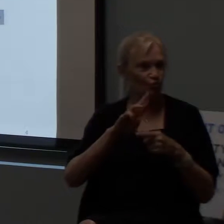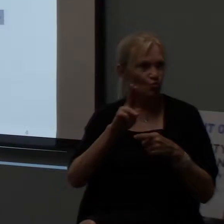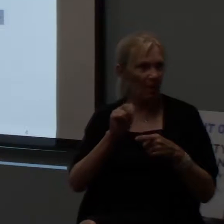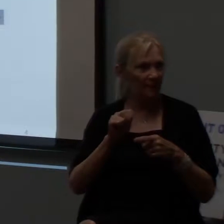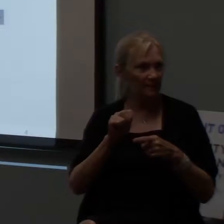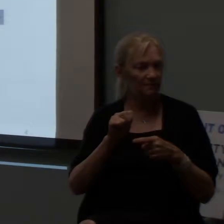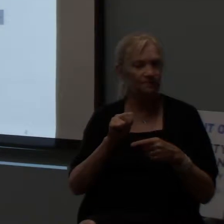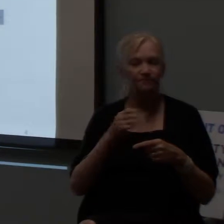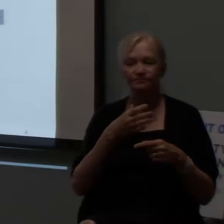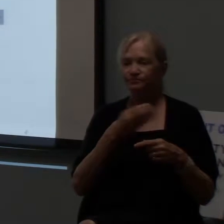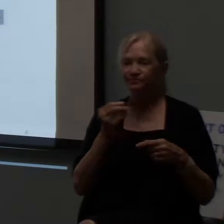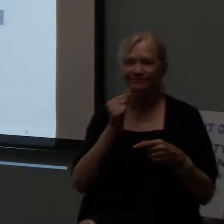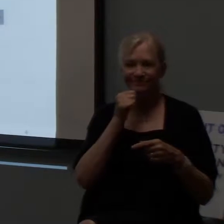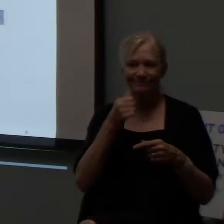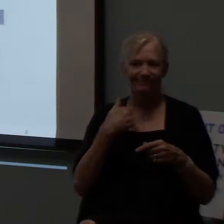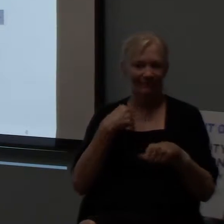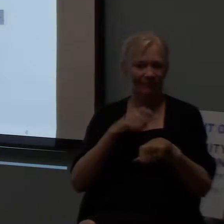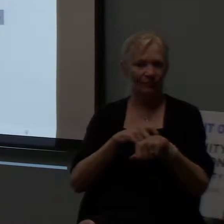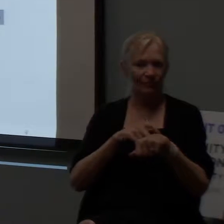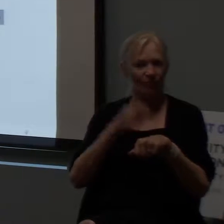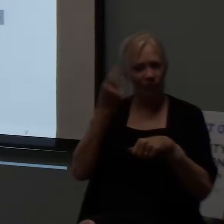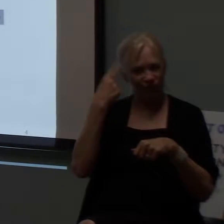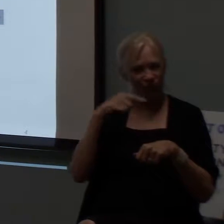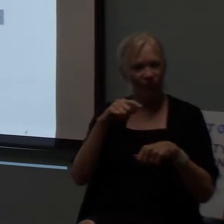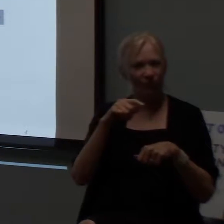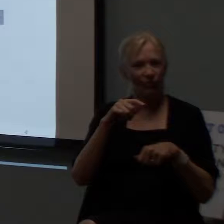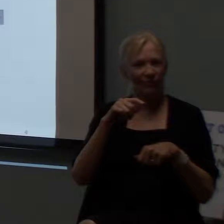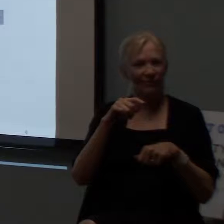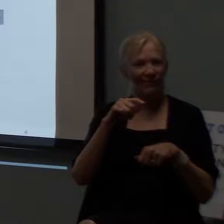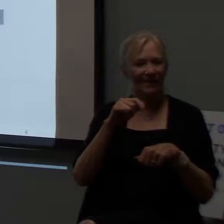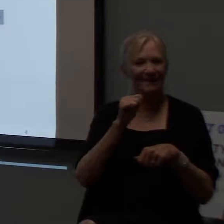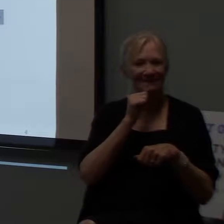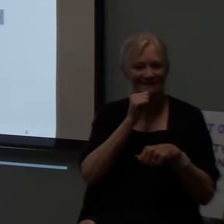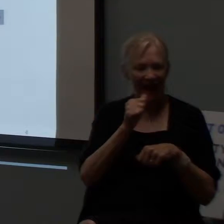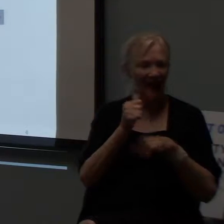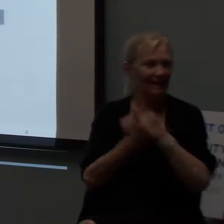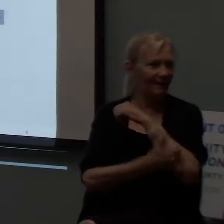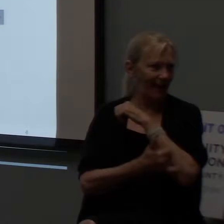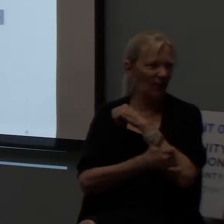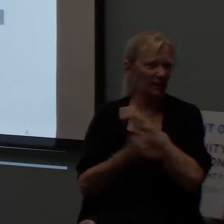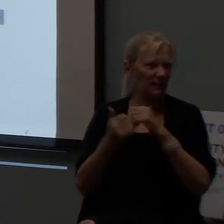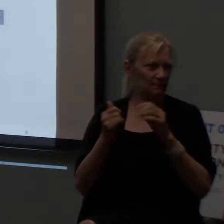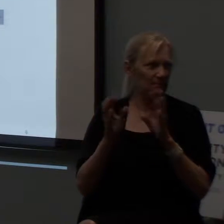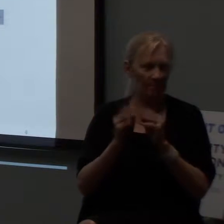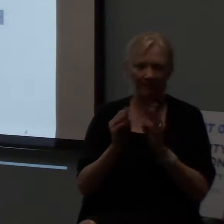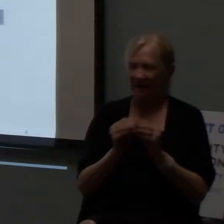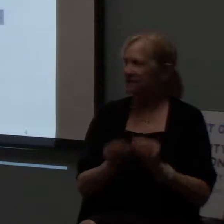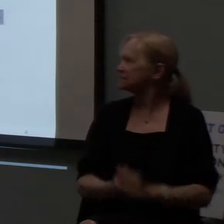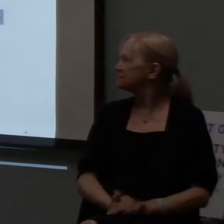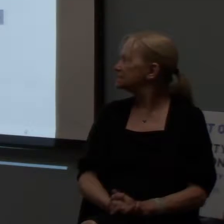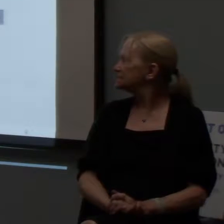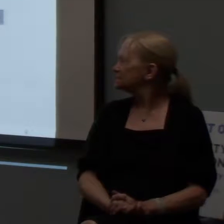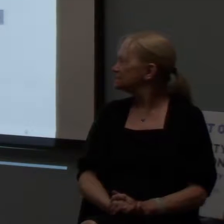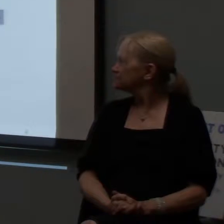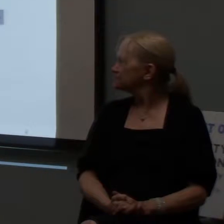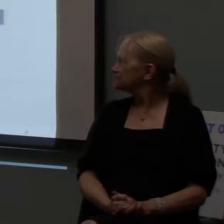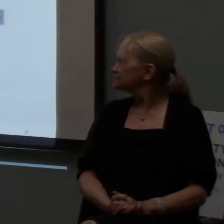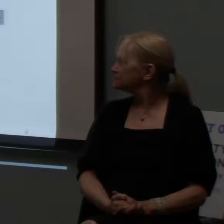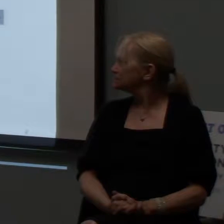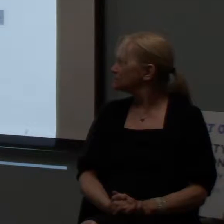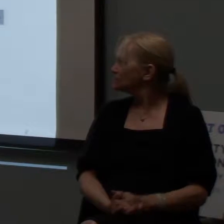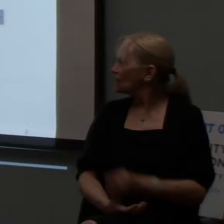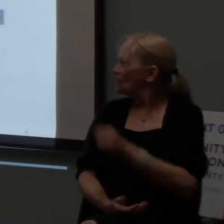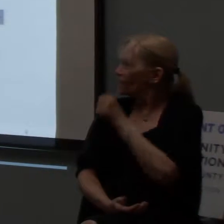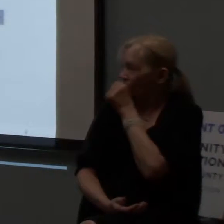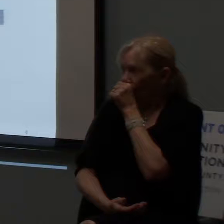other sort of non-county type boards and commissions. So, yeah. Do you want to